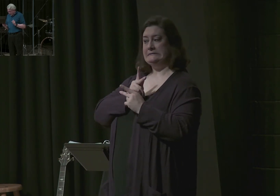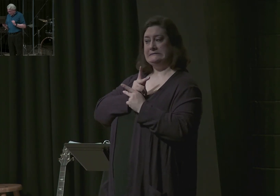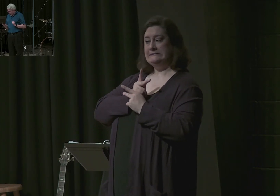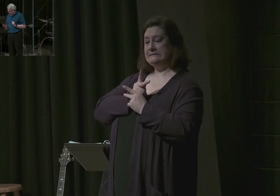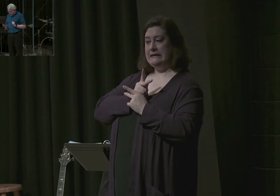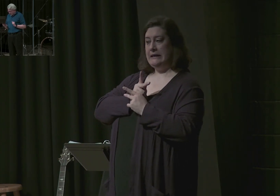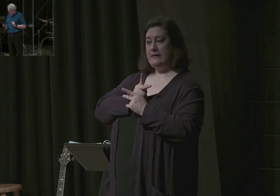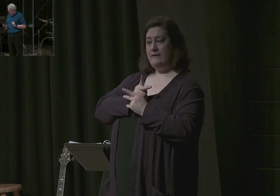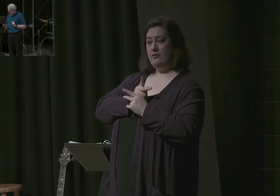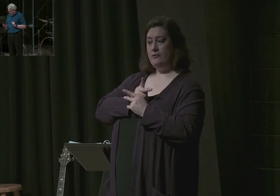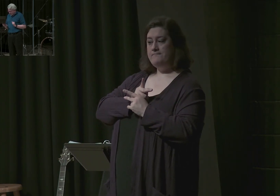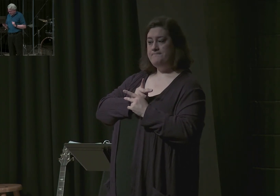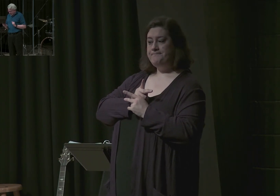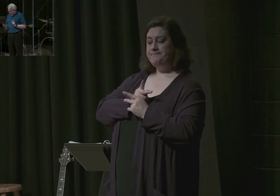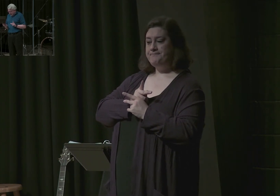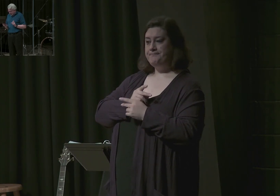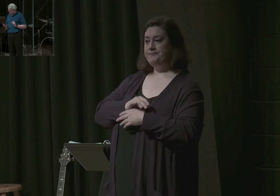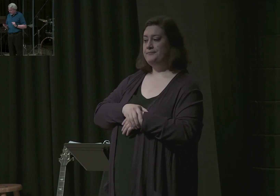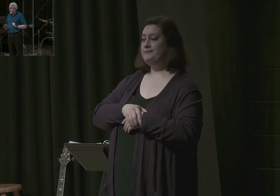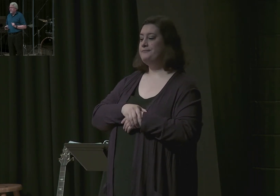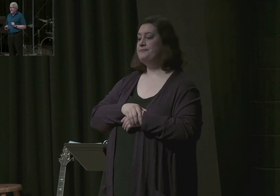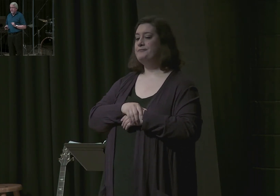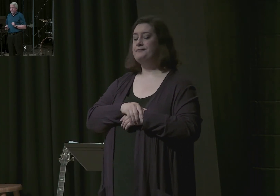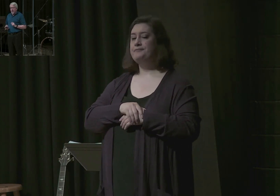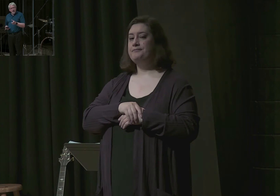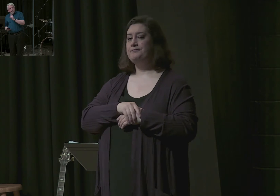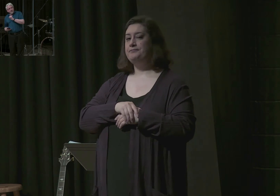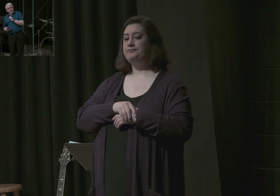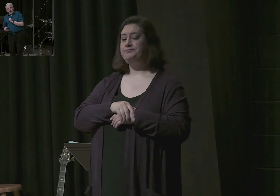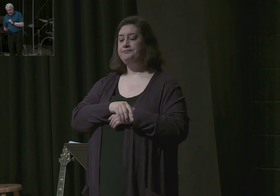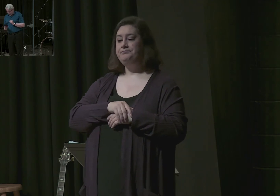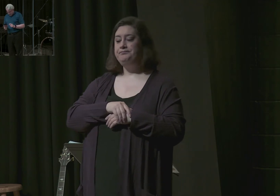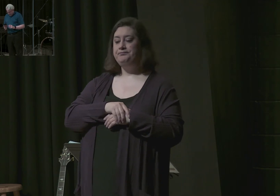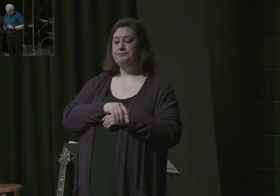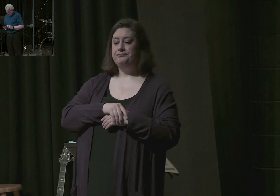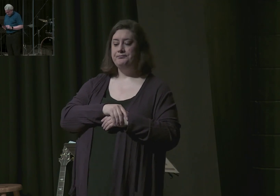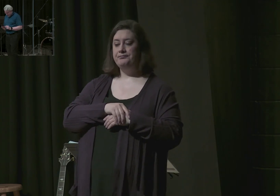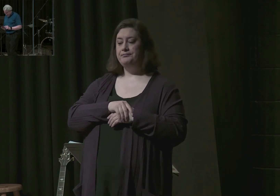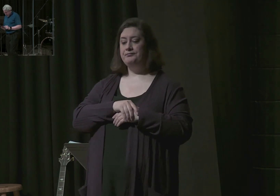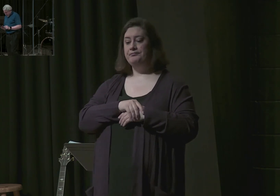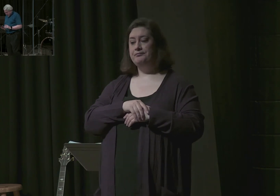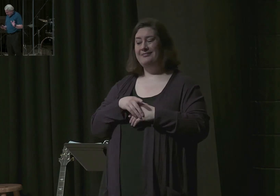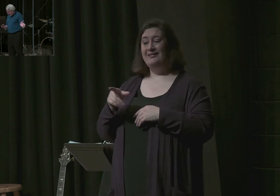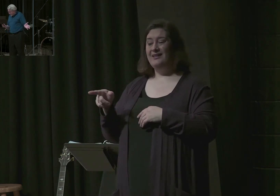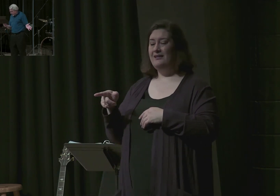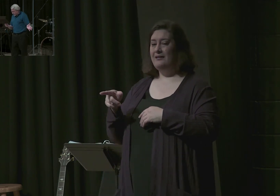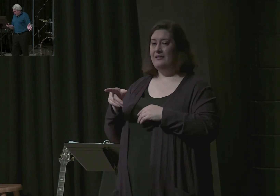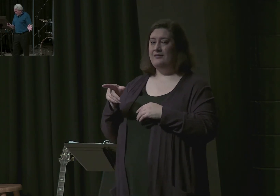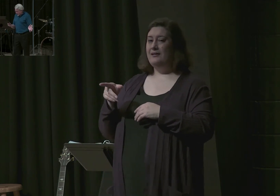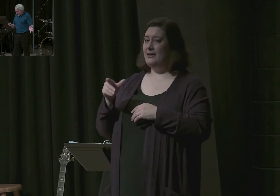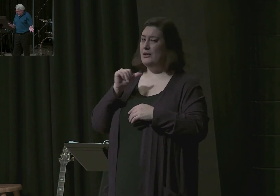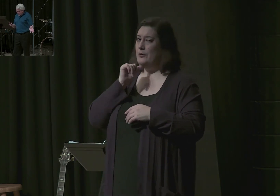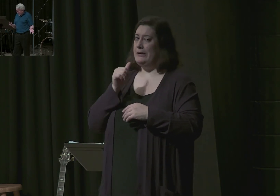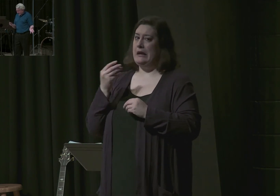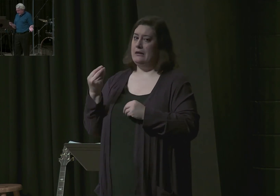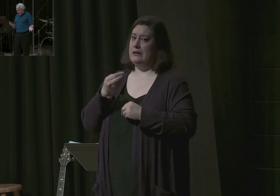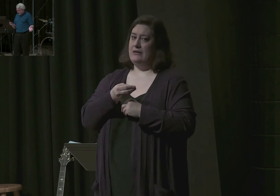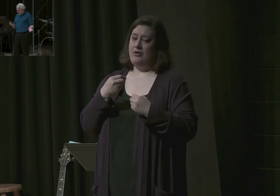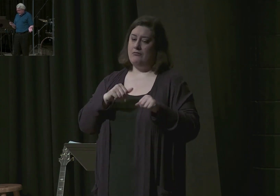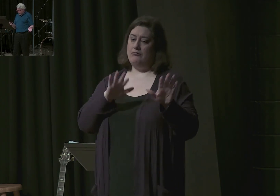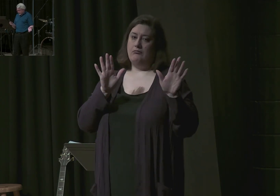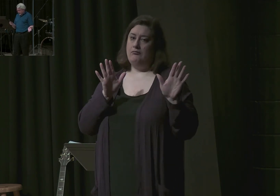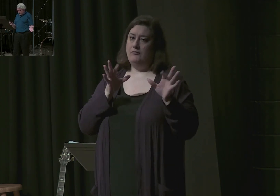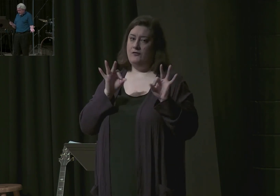He hears wages and give. So he counters. Now, Laban is not going to give him